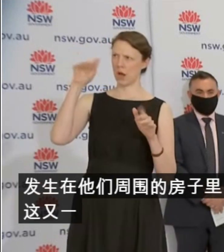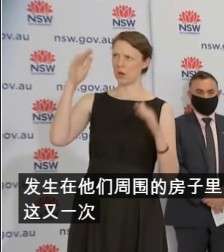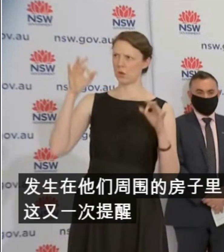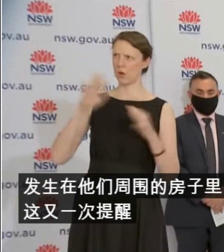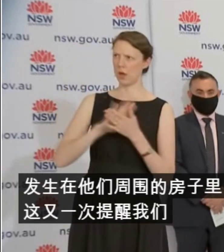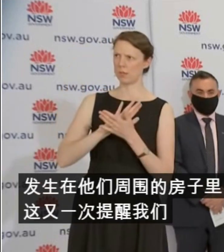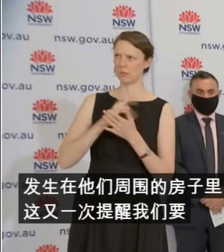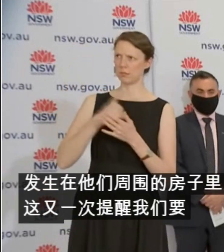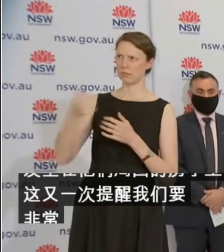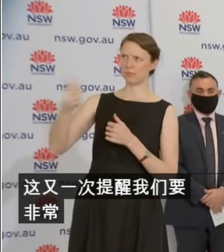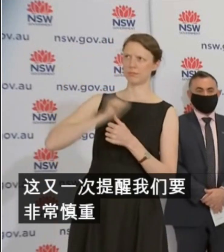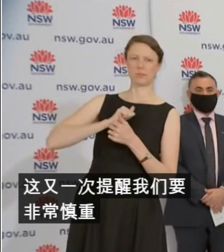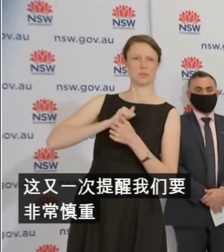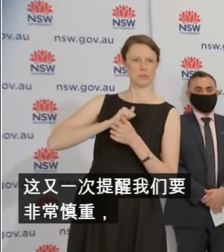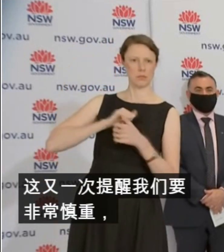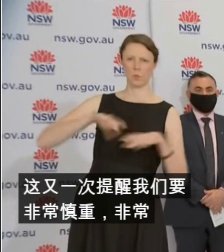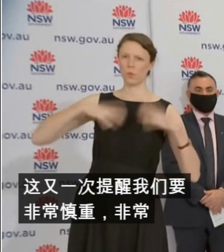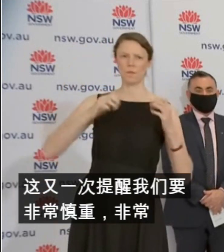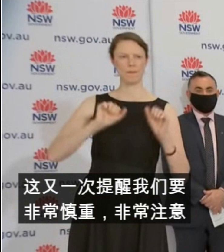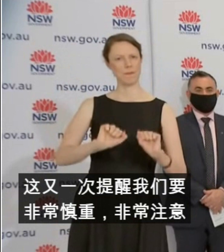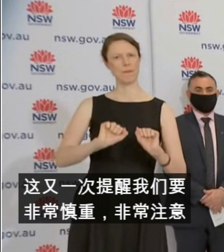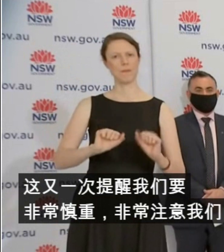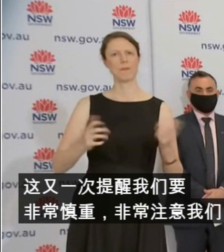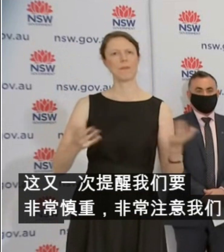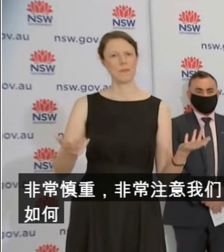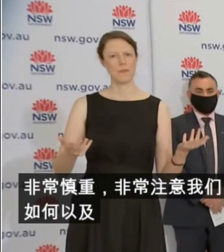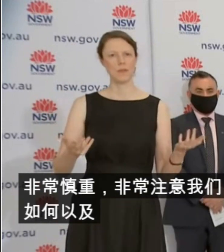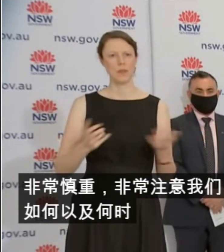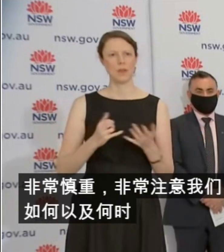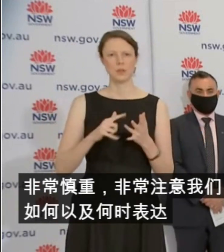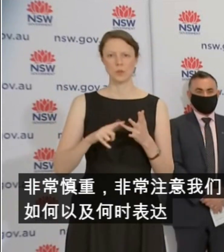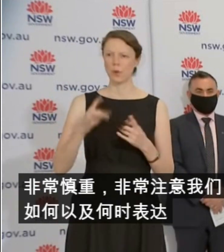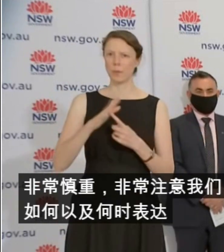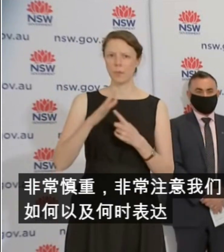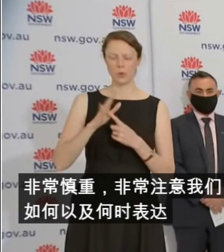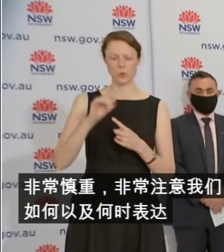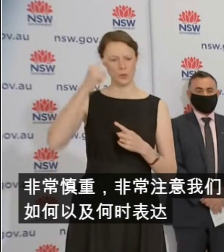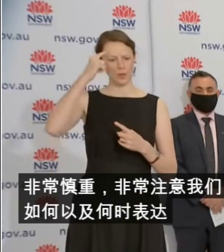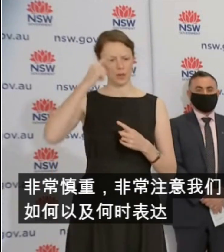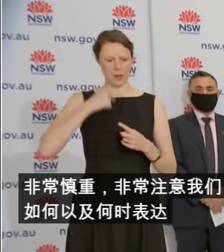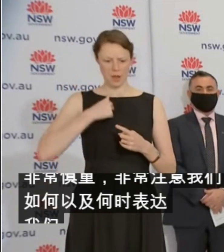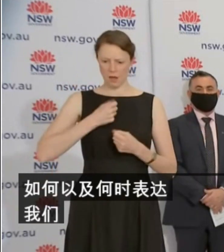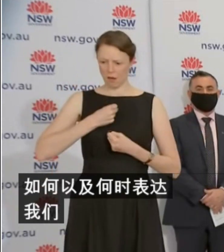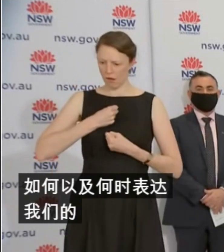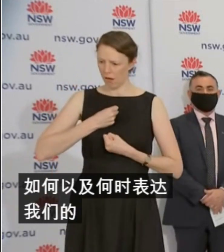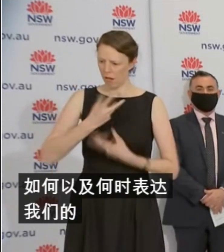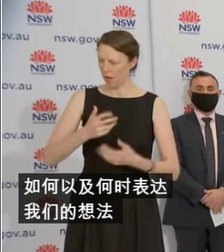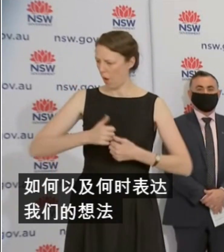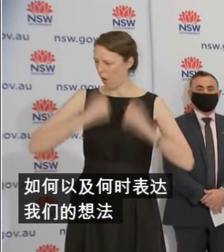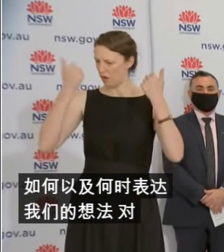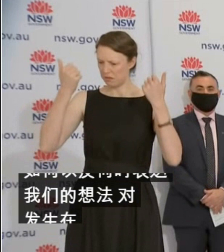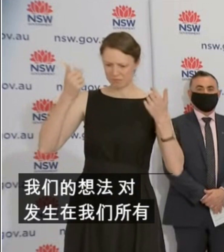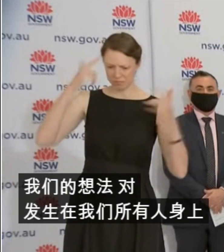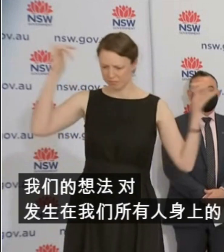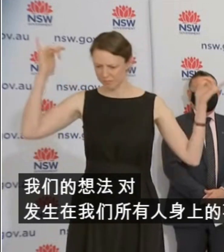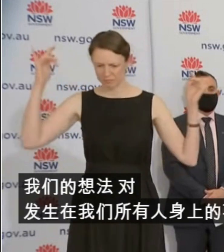another reminder for us to be very deliberate and very mindful about how and when we express our reactions to the things